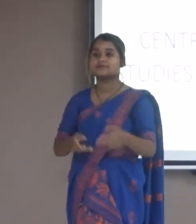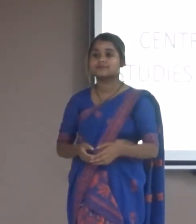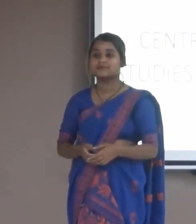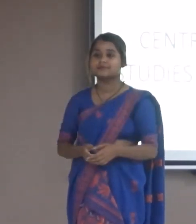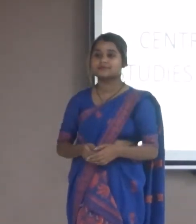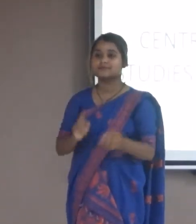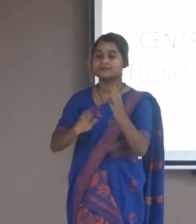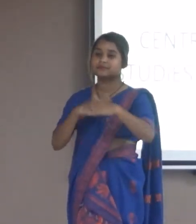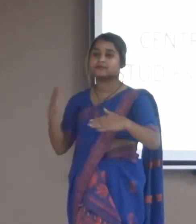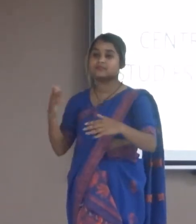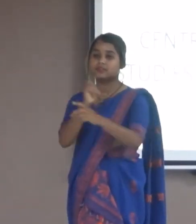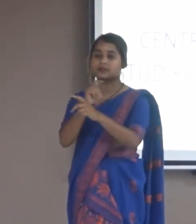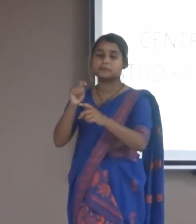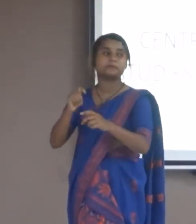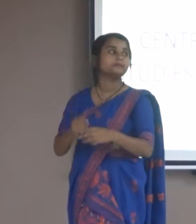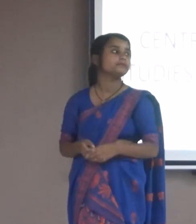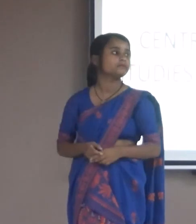require